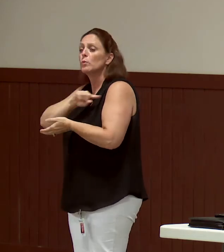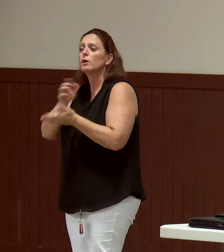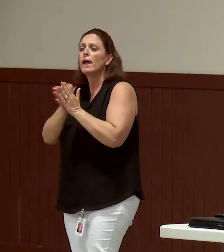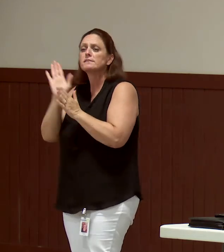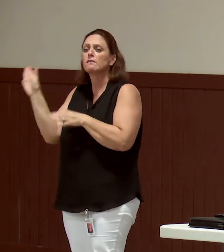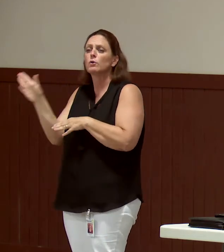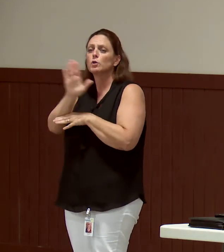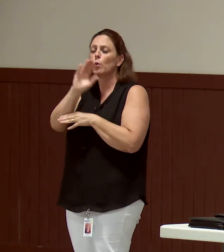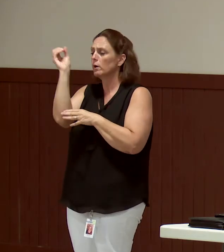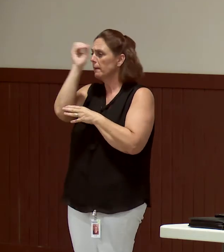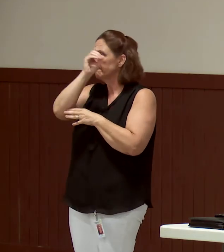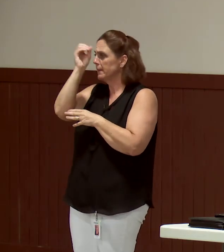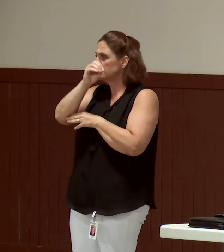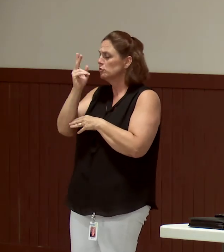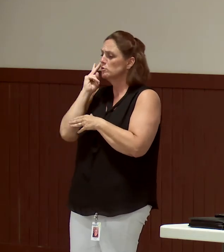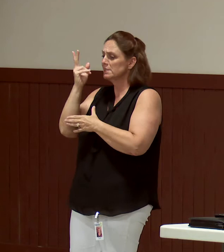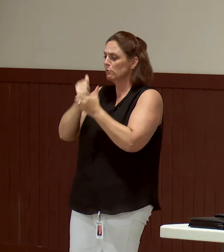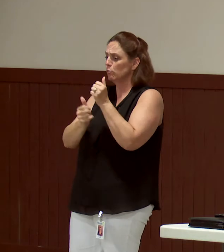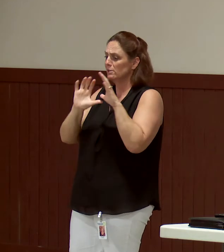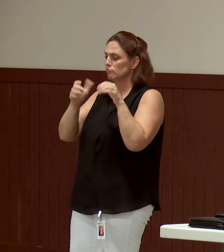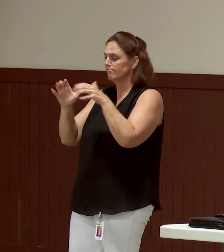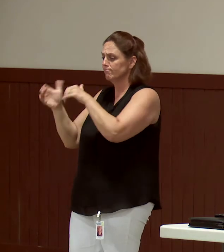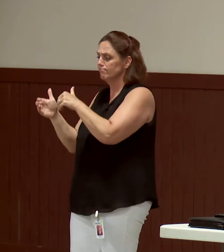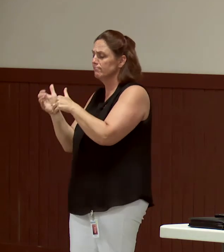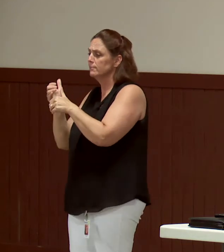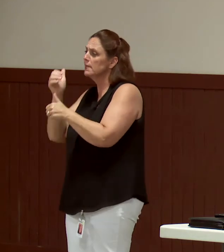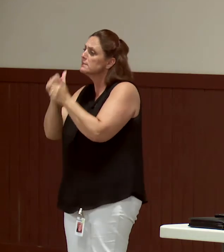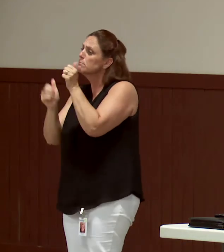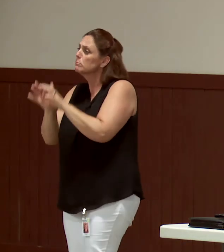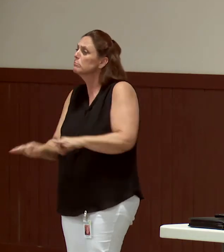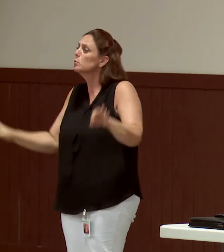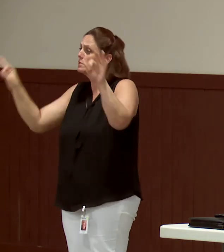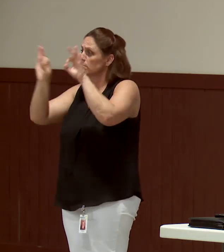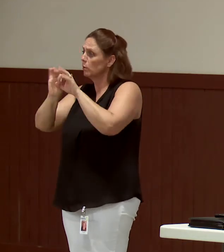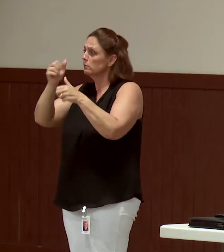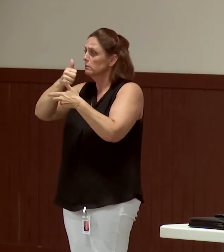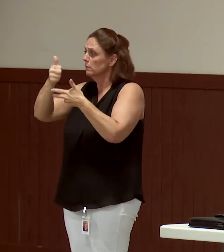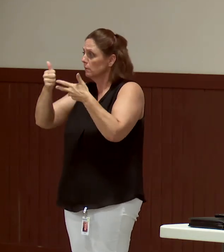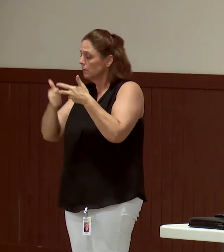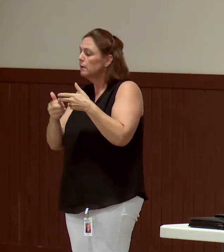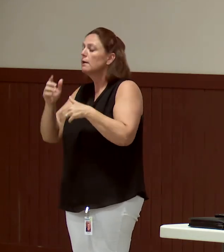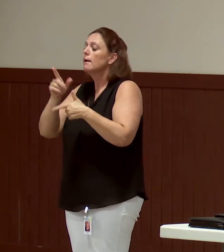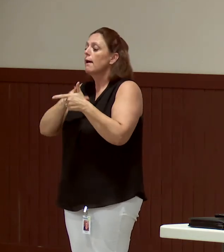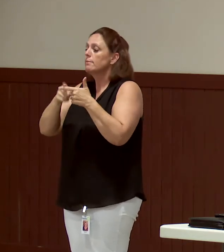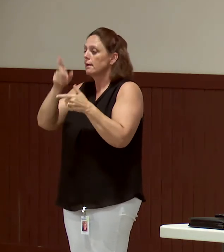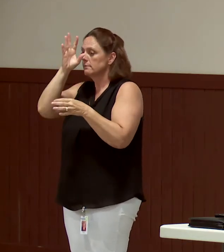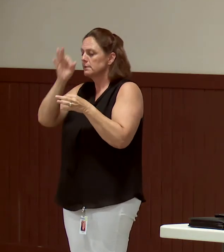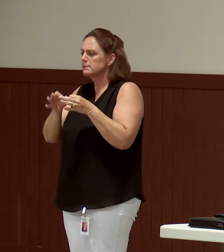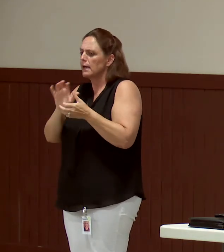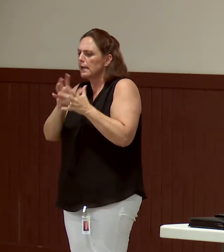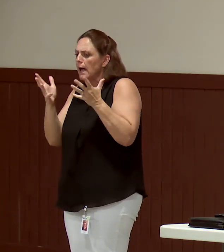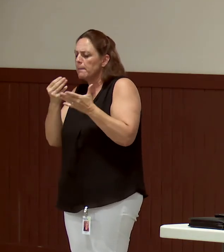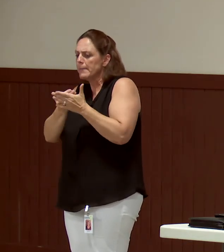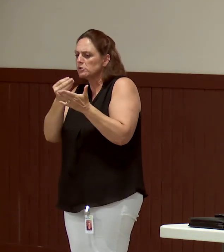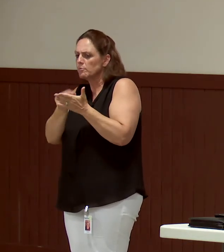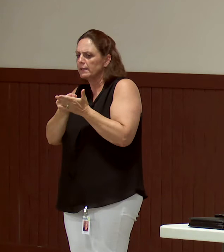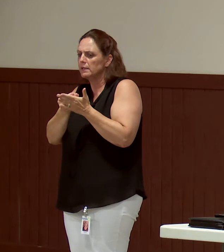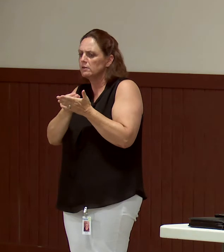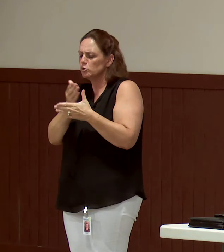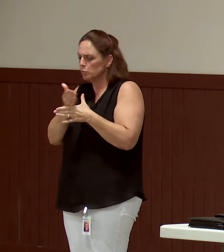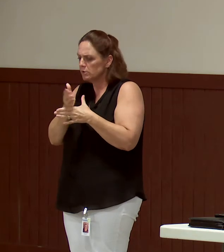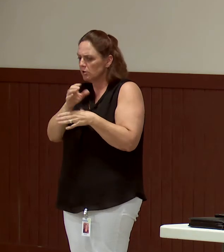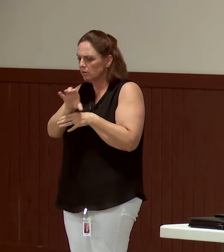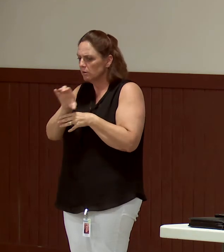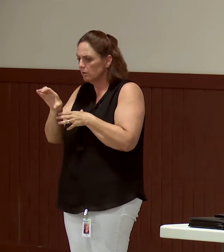major categories. We'll see what rises to the top for priorities, and then try to allocate significant amounts of money throughout. What we don't